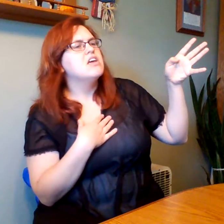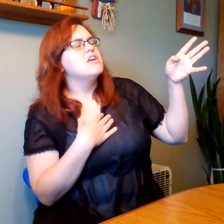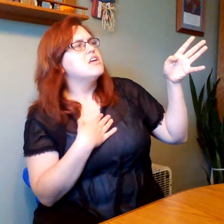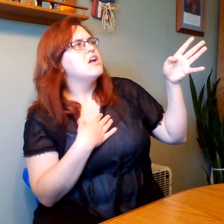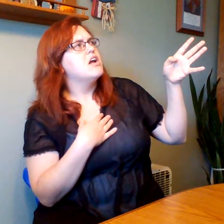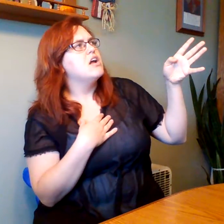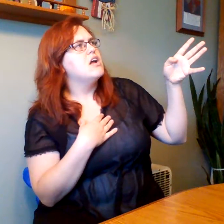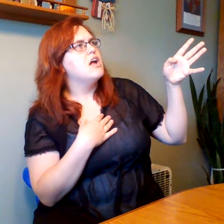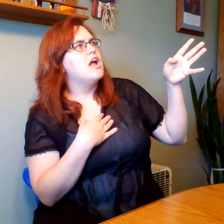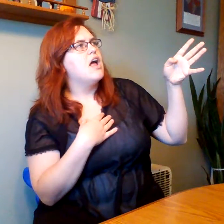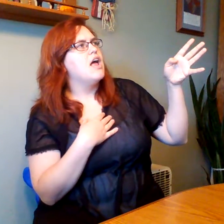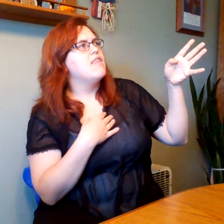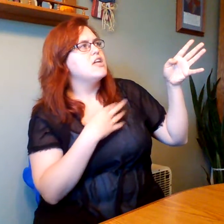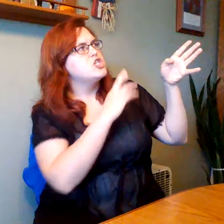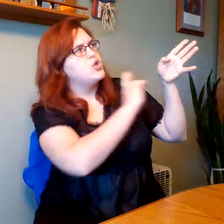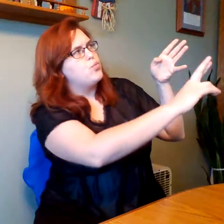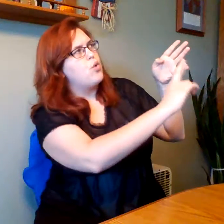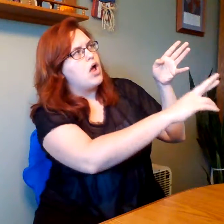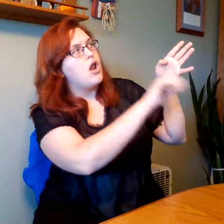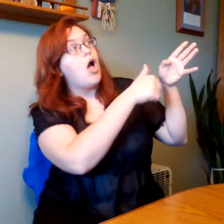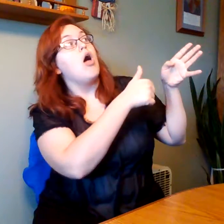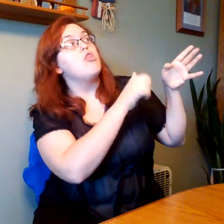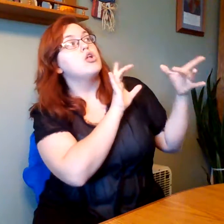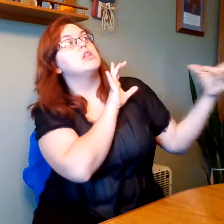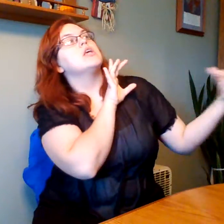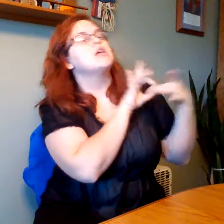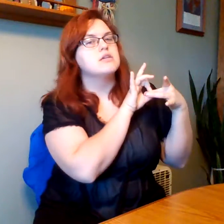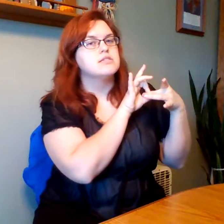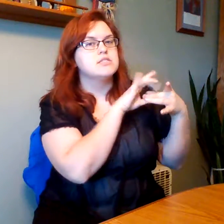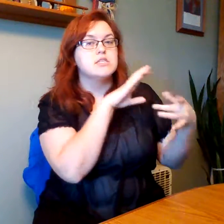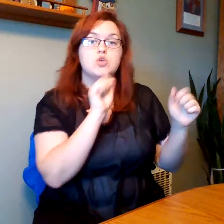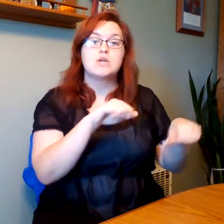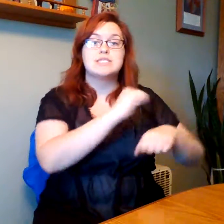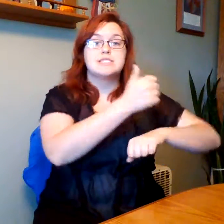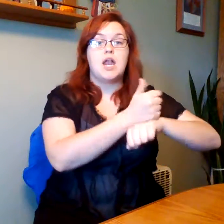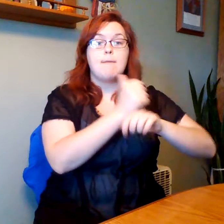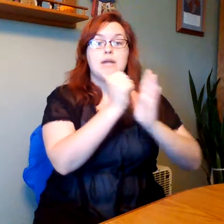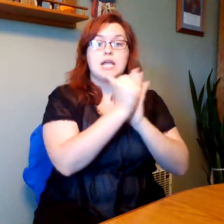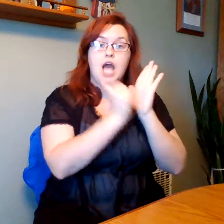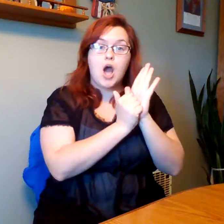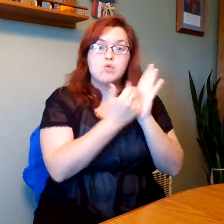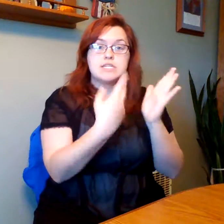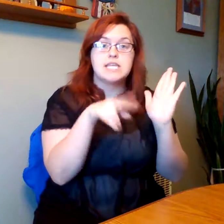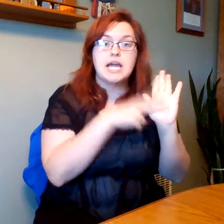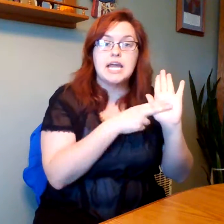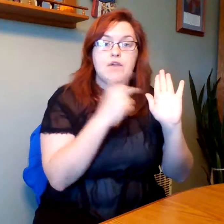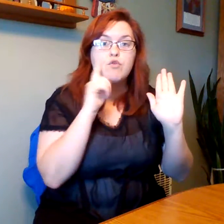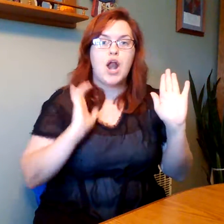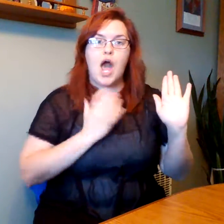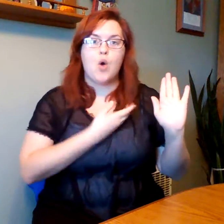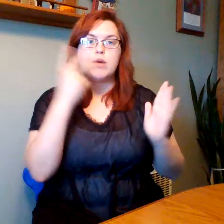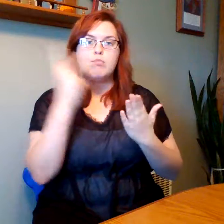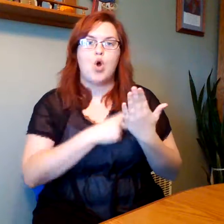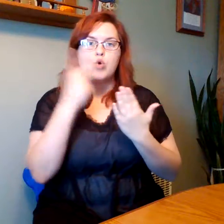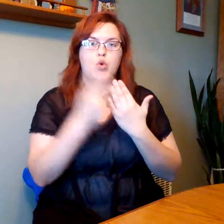to establish an account, basically to sign in for the RPP program, and also to